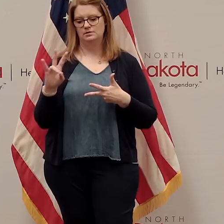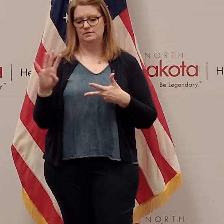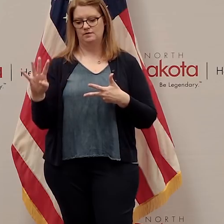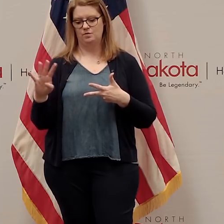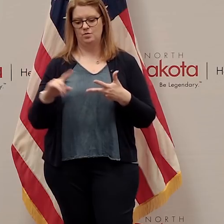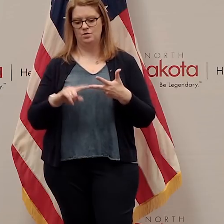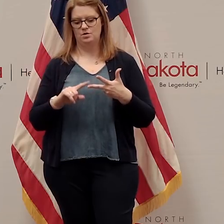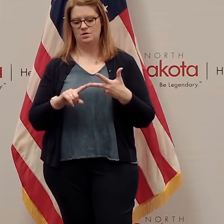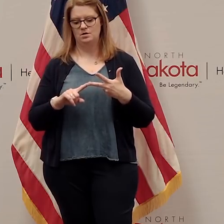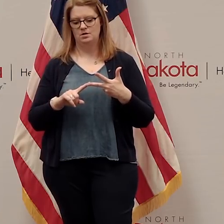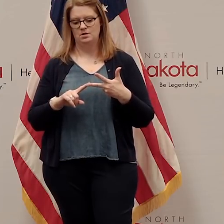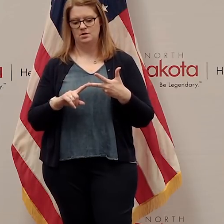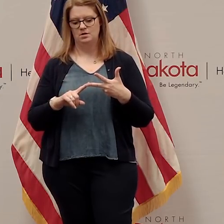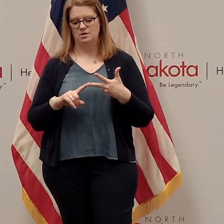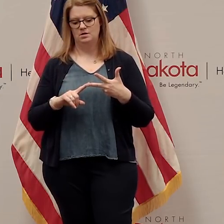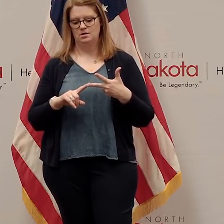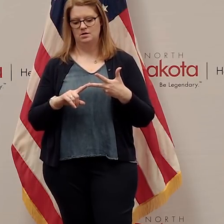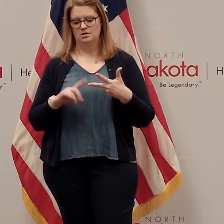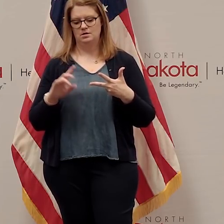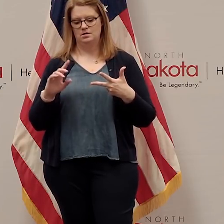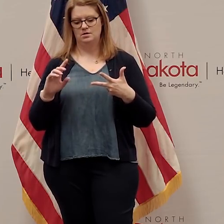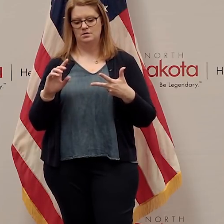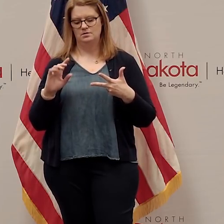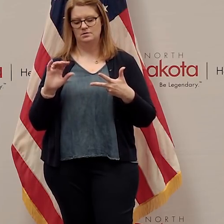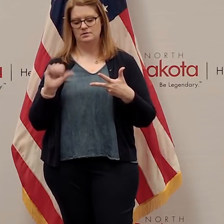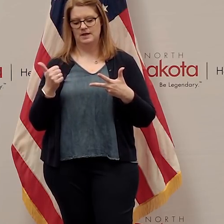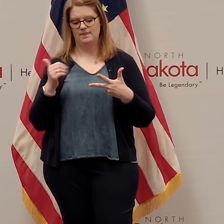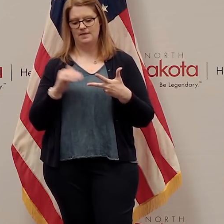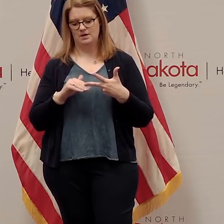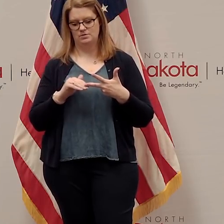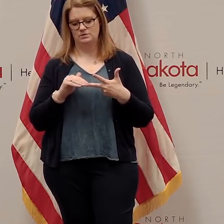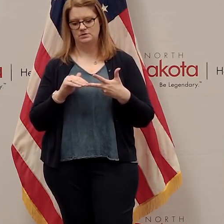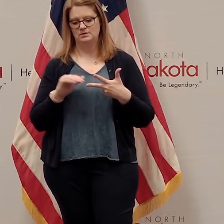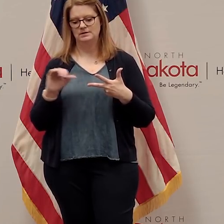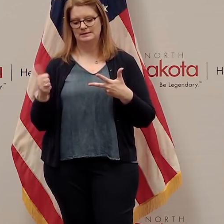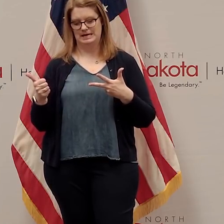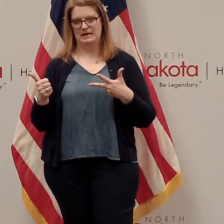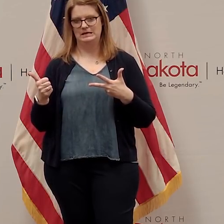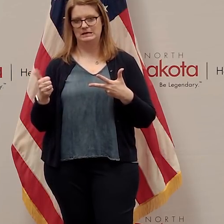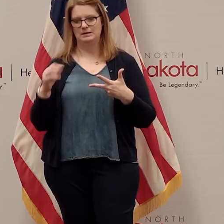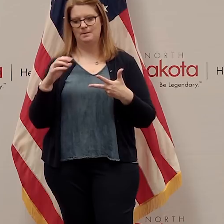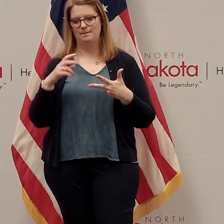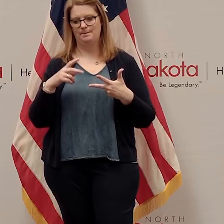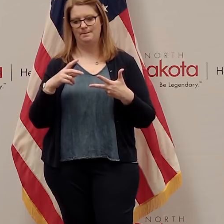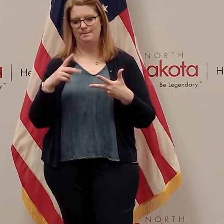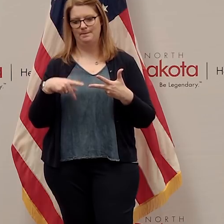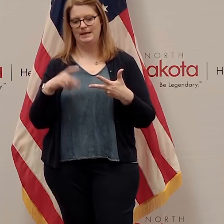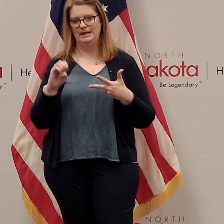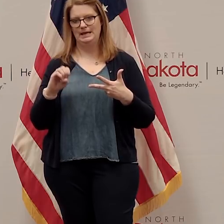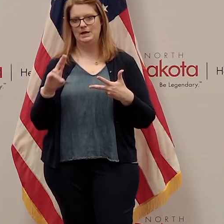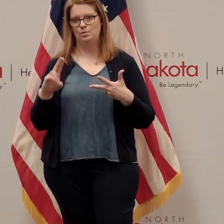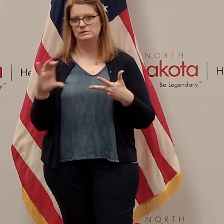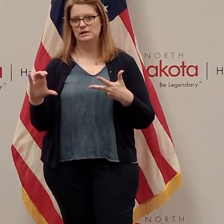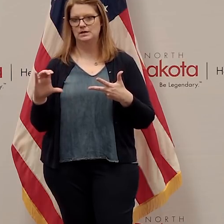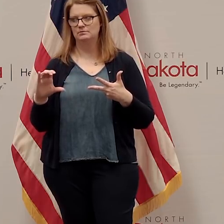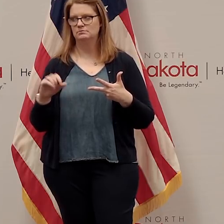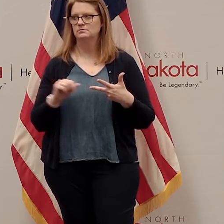9274 for the pandemic unemployment assistance and 10,010 for the PEUC.